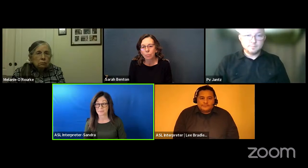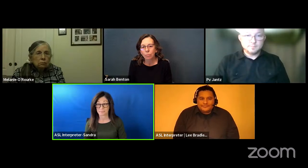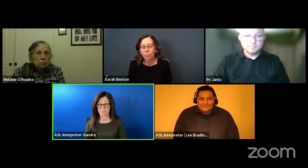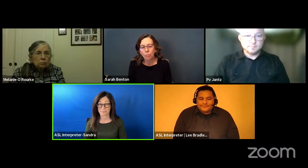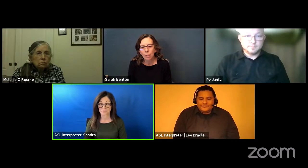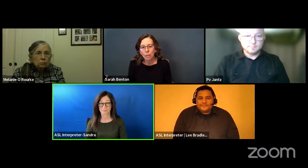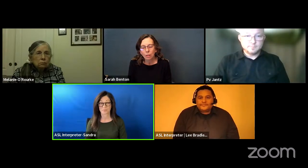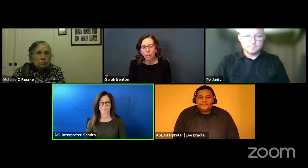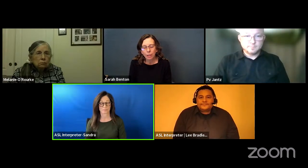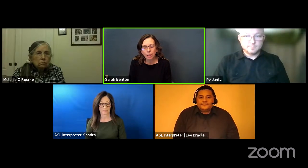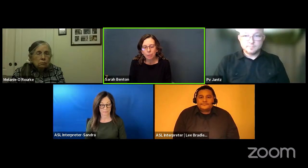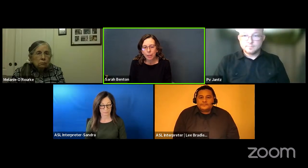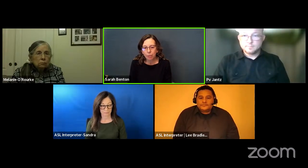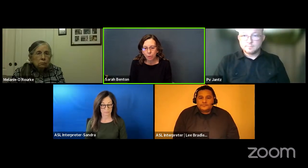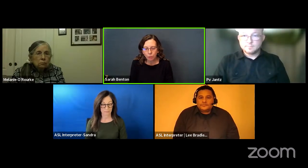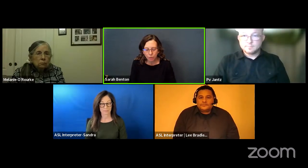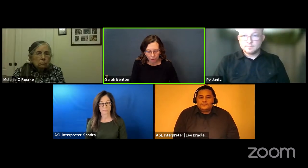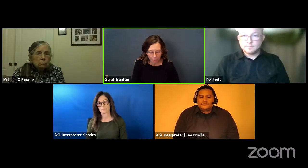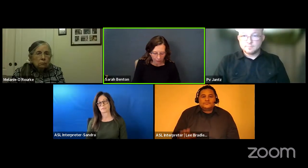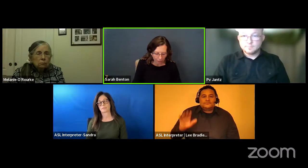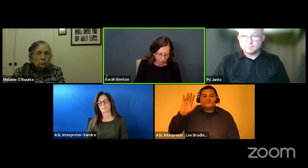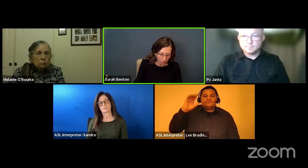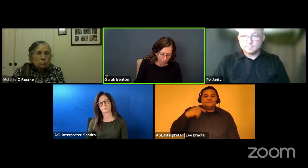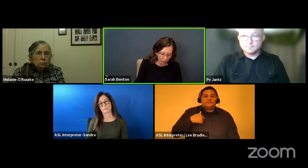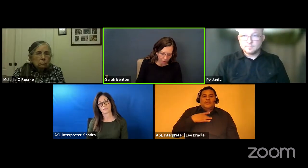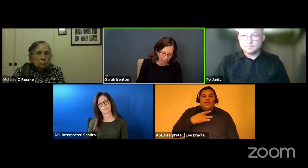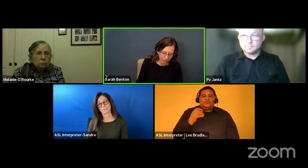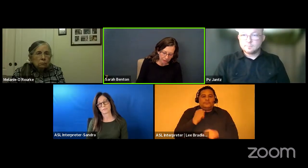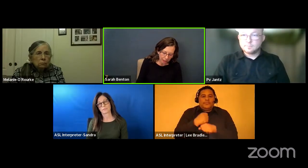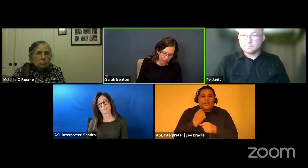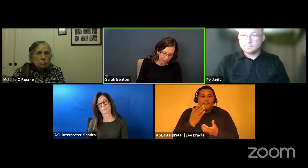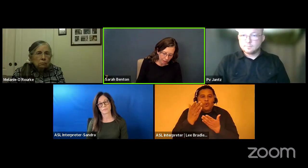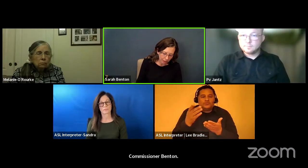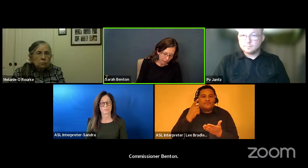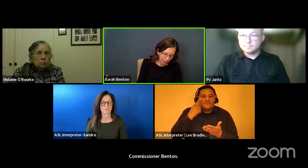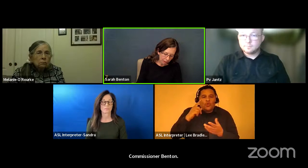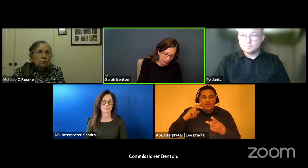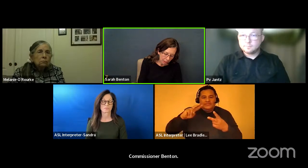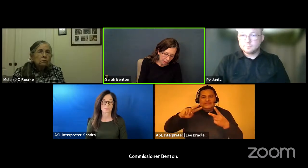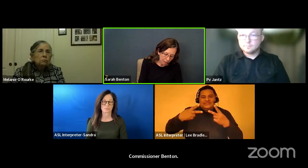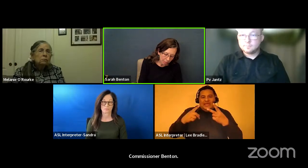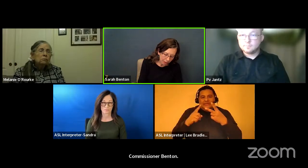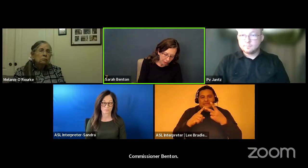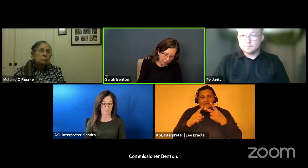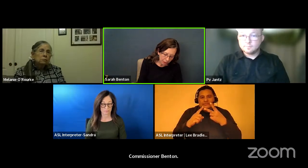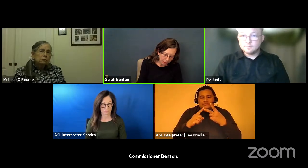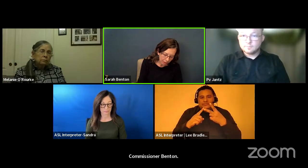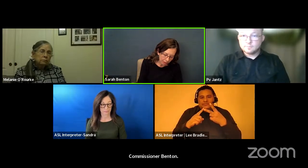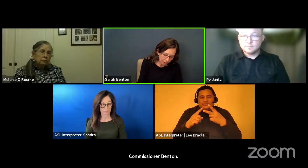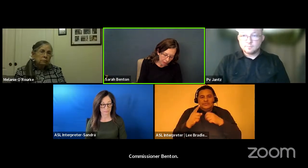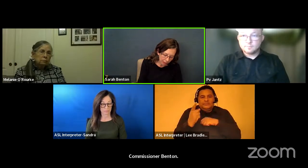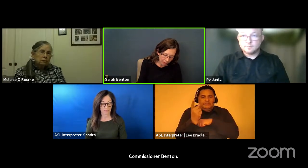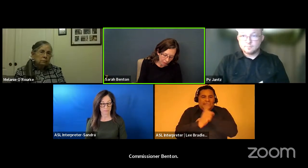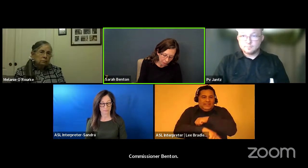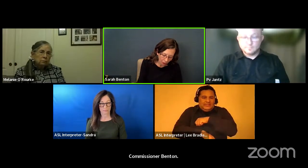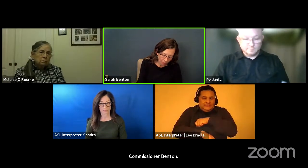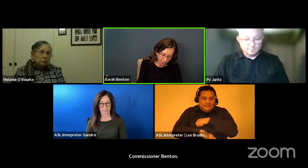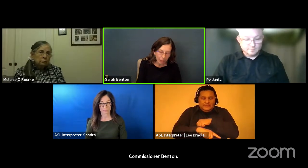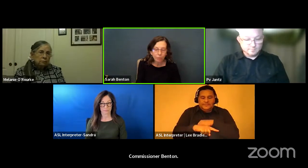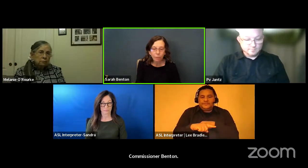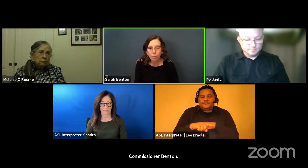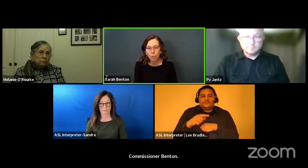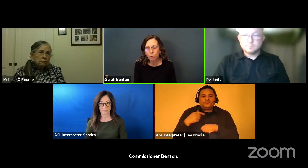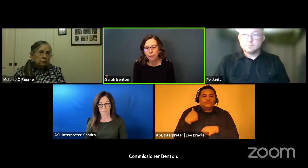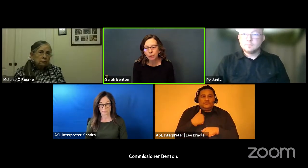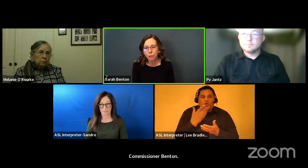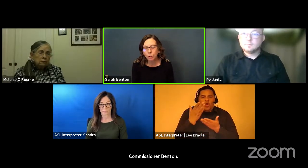Commissioner Benton. I'd like to make a motion that for the second penalty, that we offer